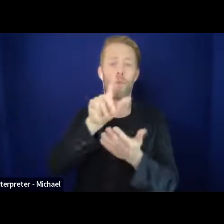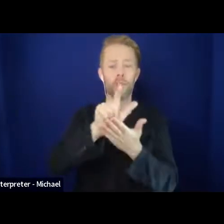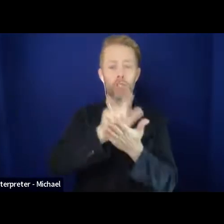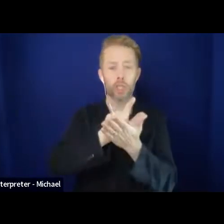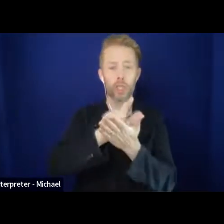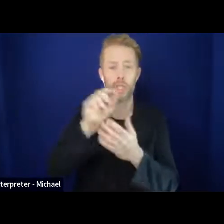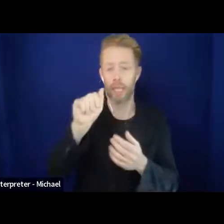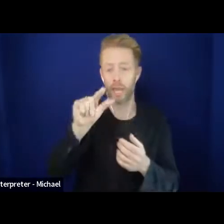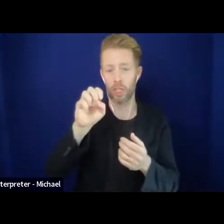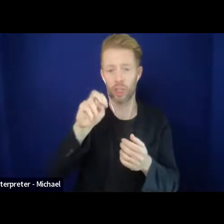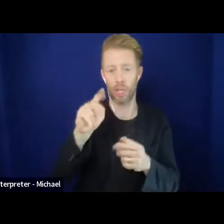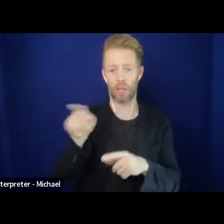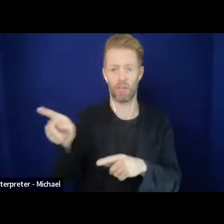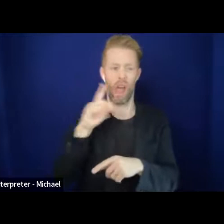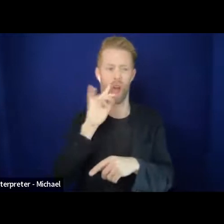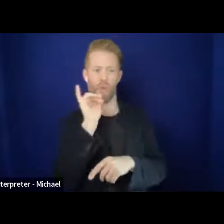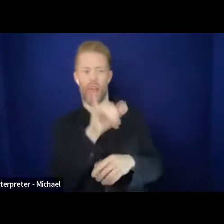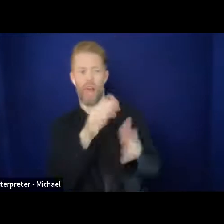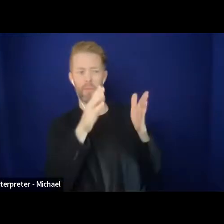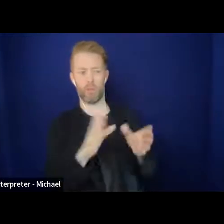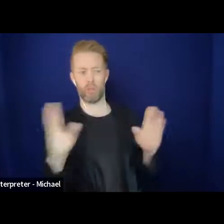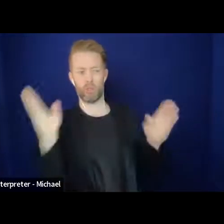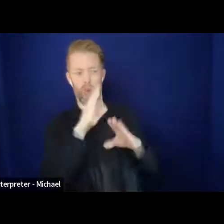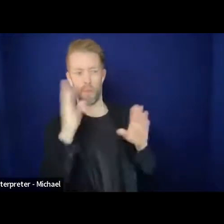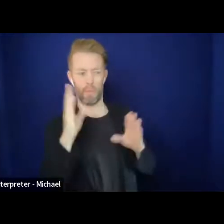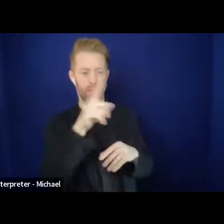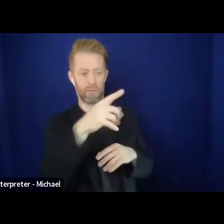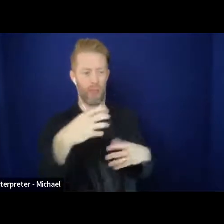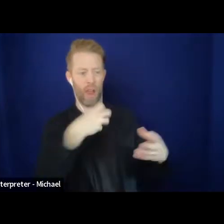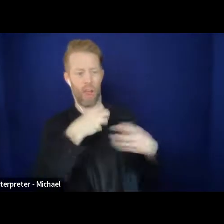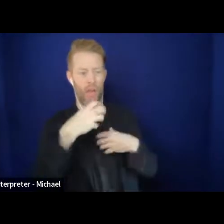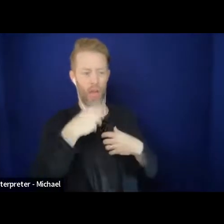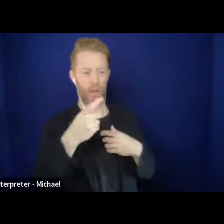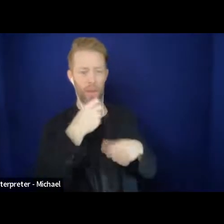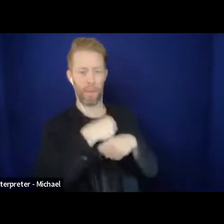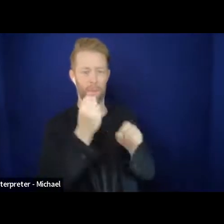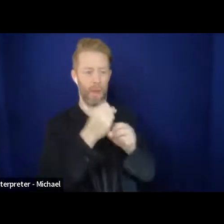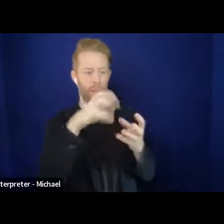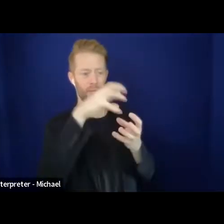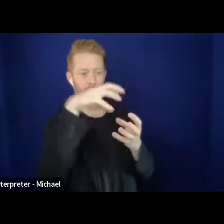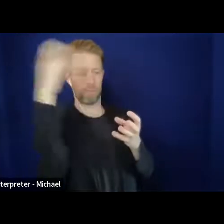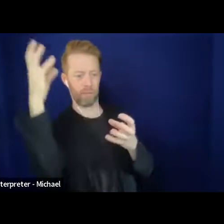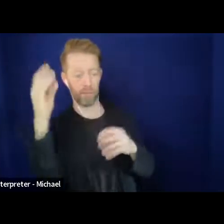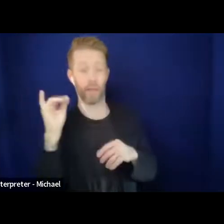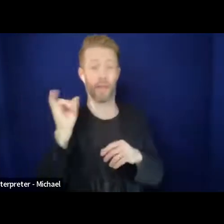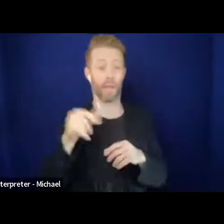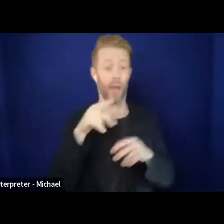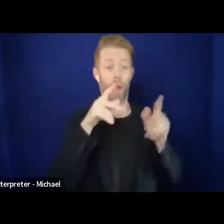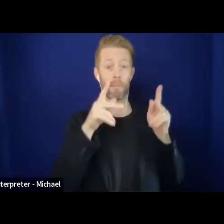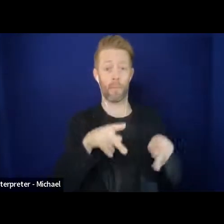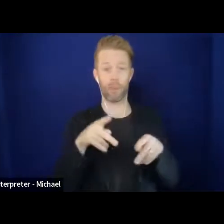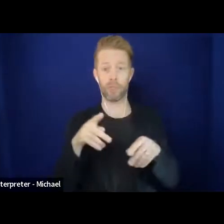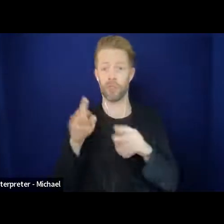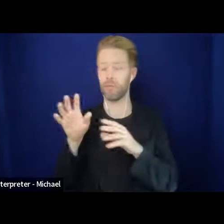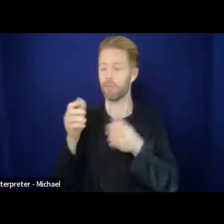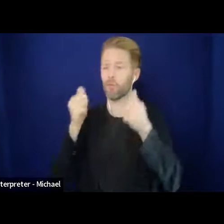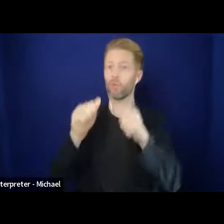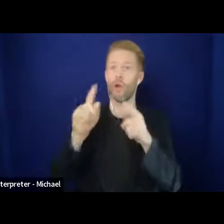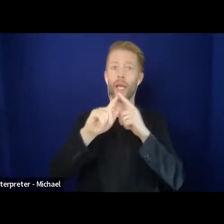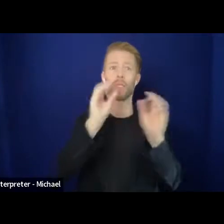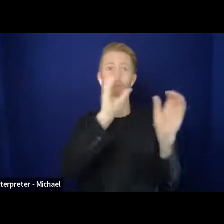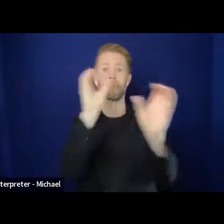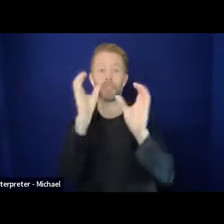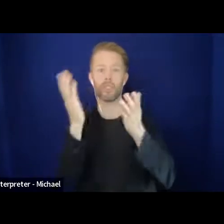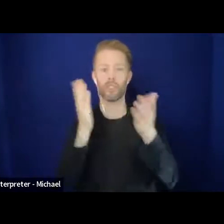that negative data that has been placed in the system will have a negative impact on the person trying to receive services, because